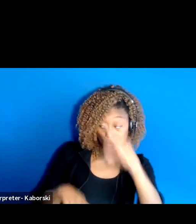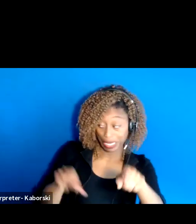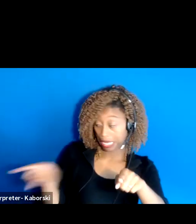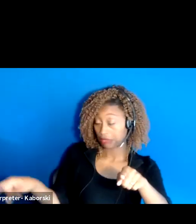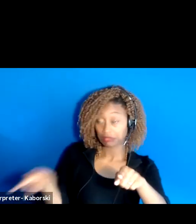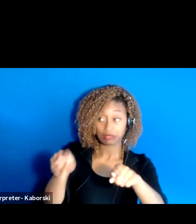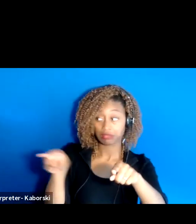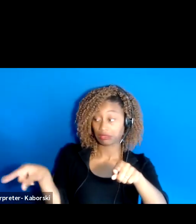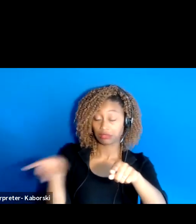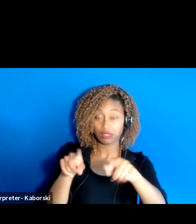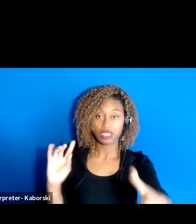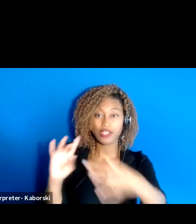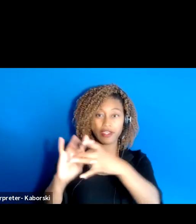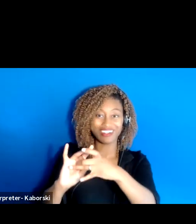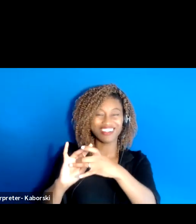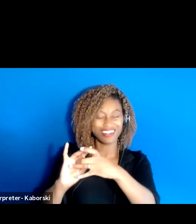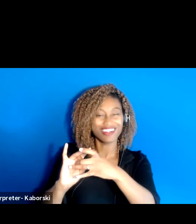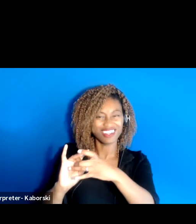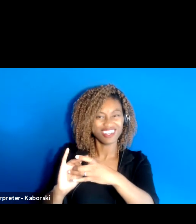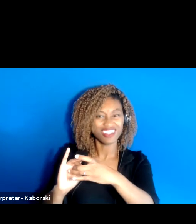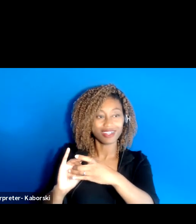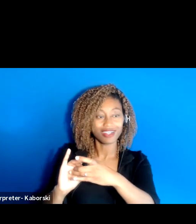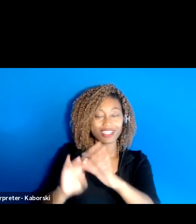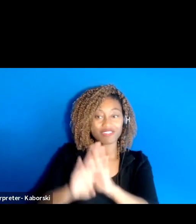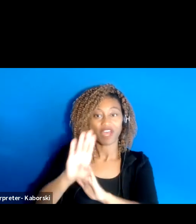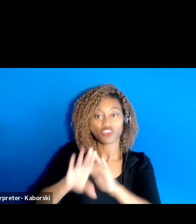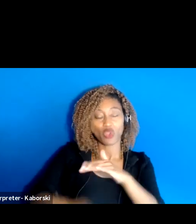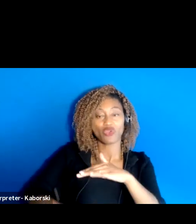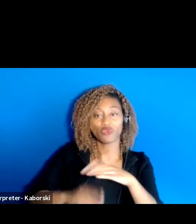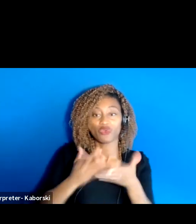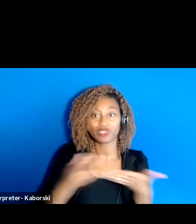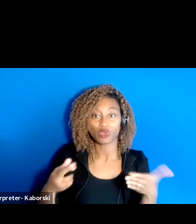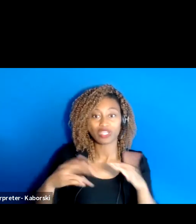build the resource capacity of your own Center for Independent Living.